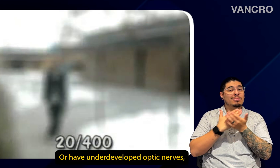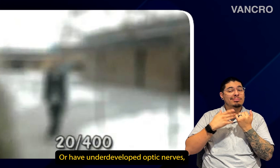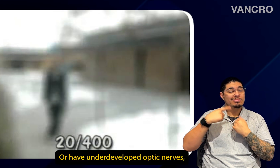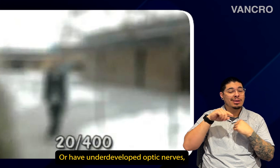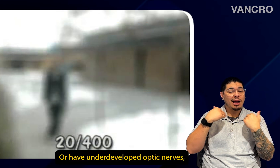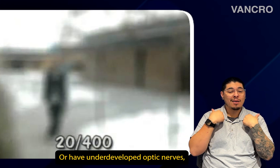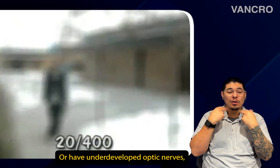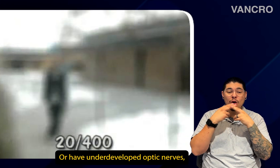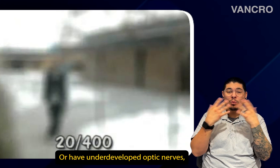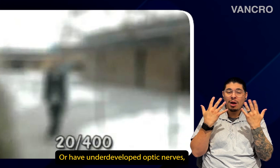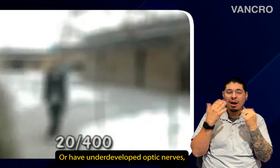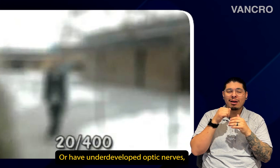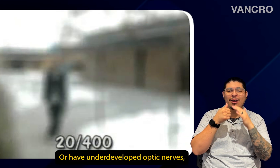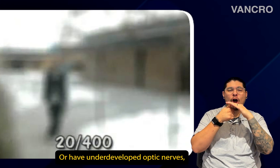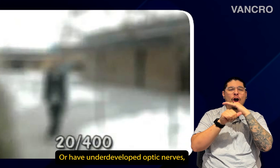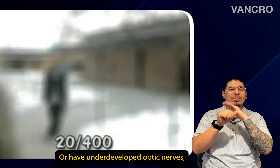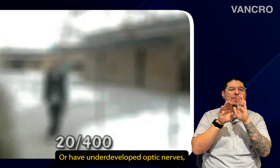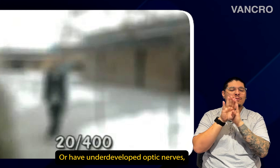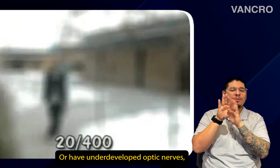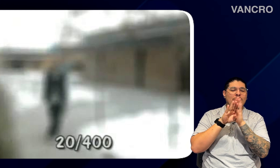or have underdeveloped optic nerves,